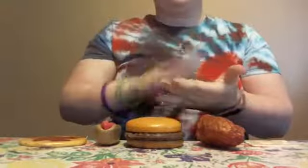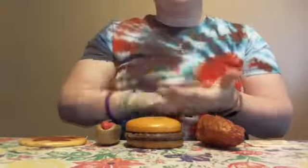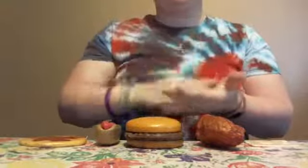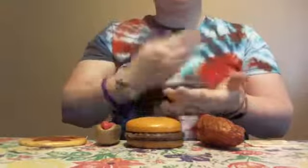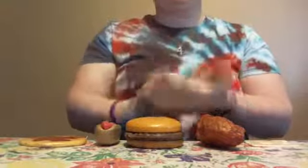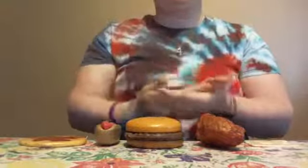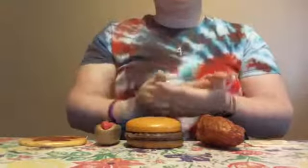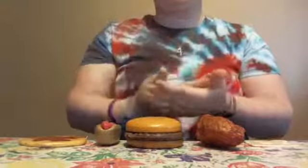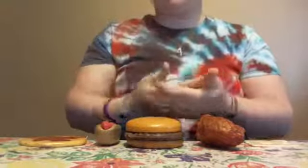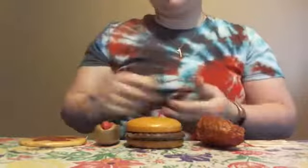pancake.